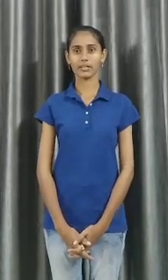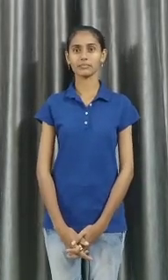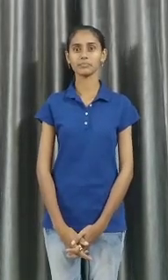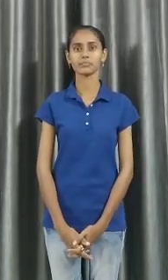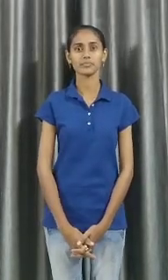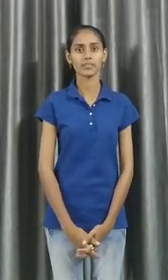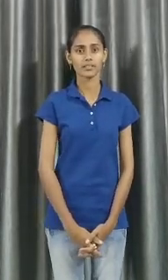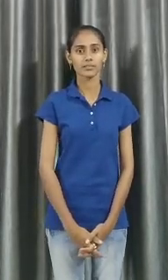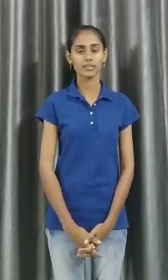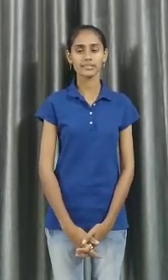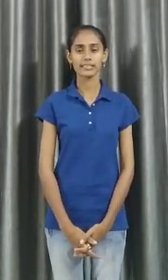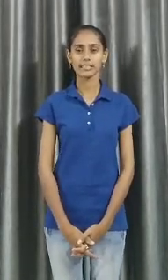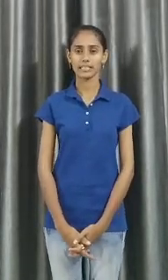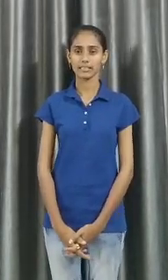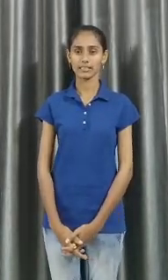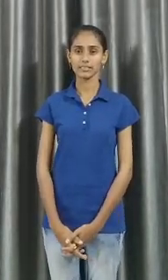Java. What is inheritance?